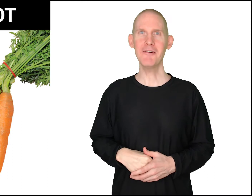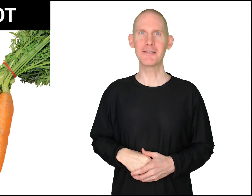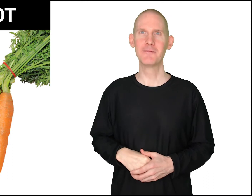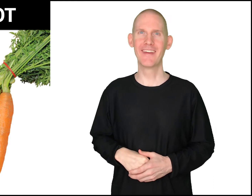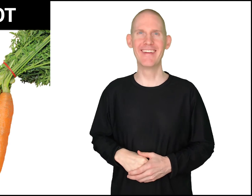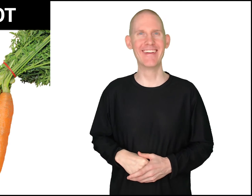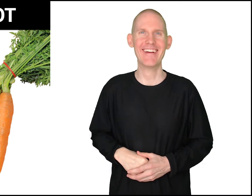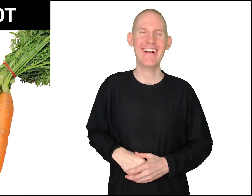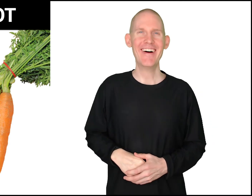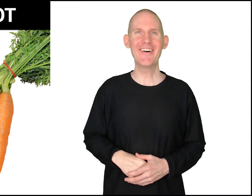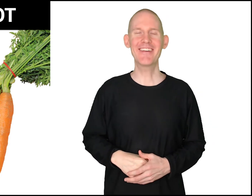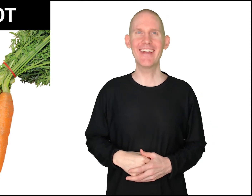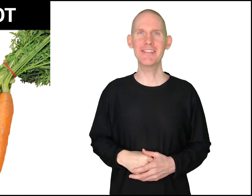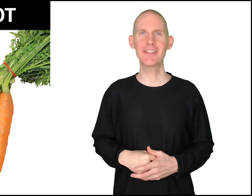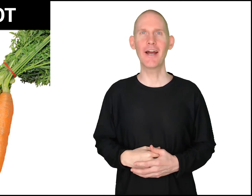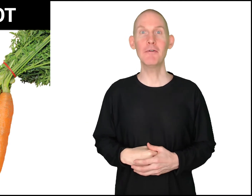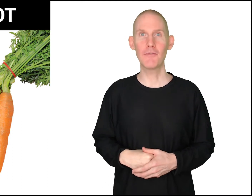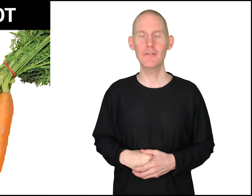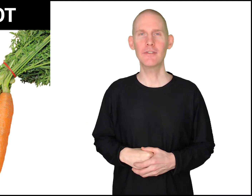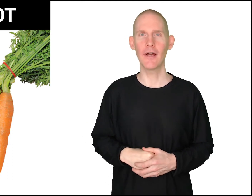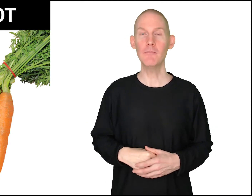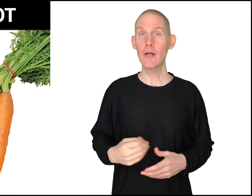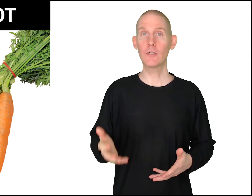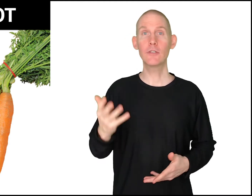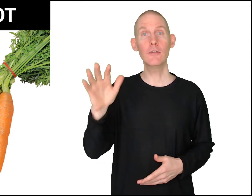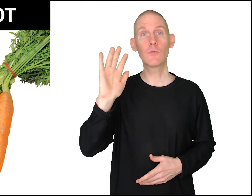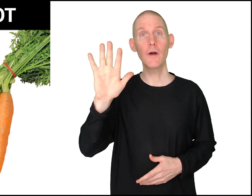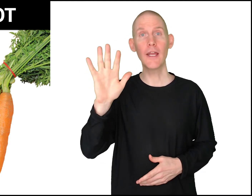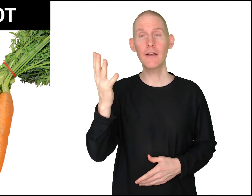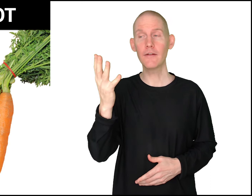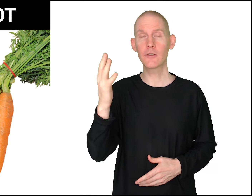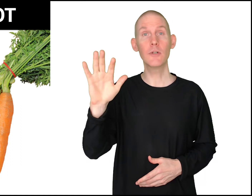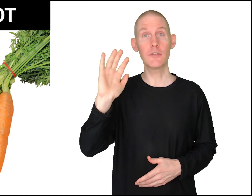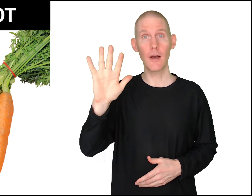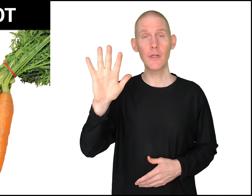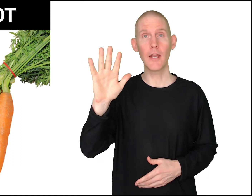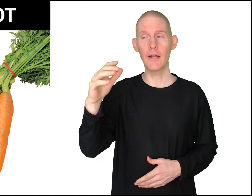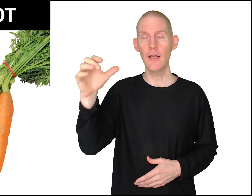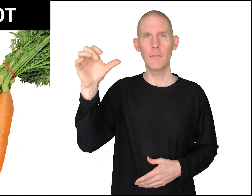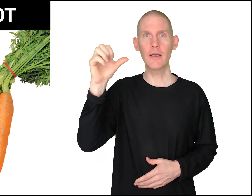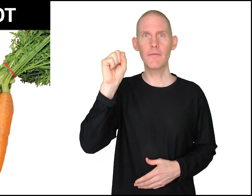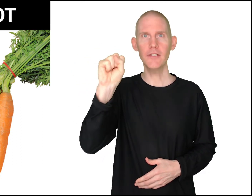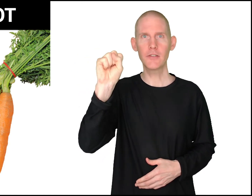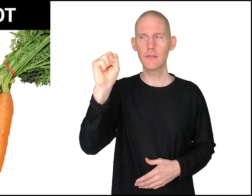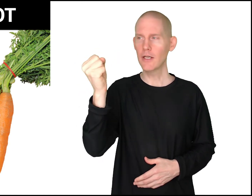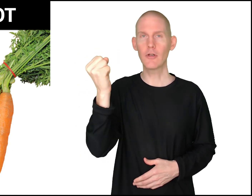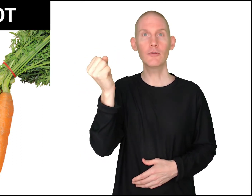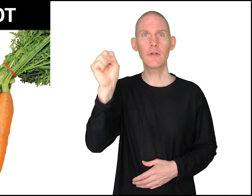carrot. Okay, this is kind of a fun sign. We're just going to use one hand on this one, your dominant hand, make a fist. It's also the